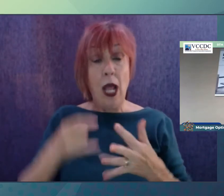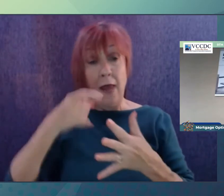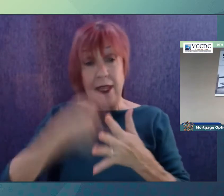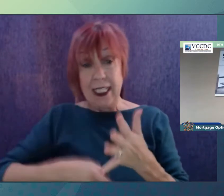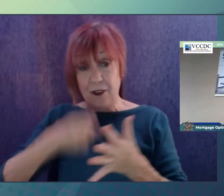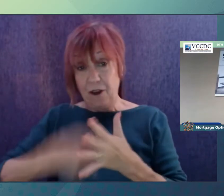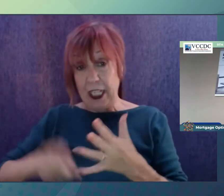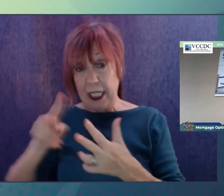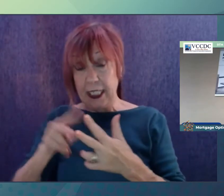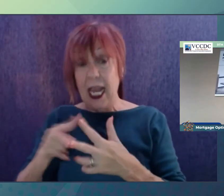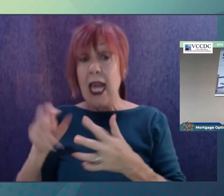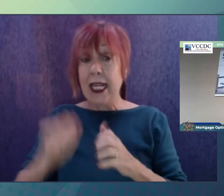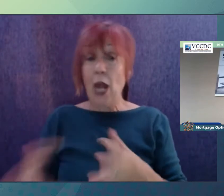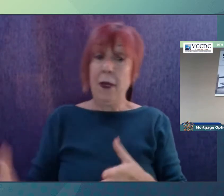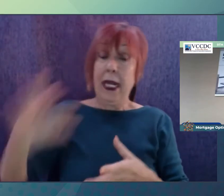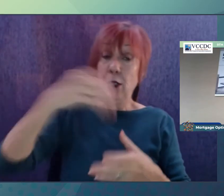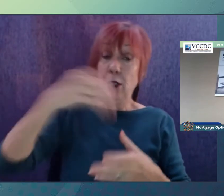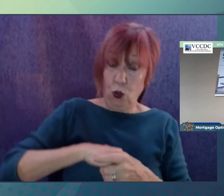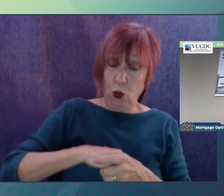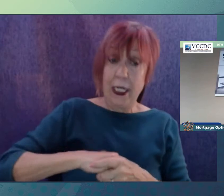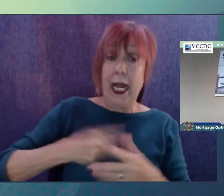and that means you receive less money.